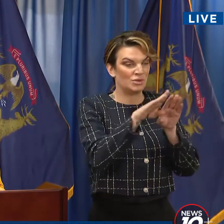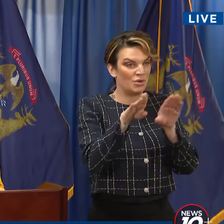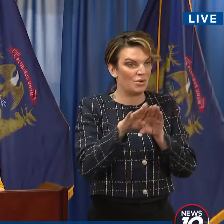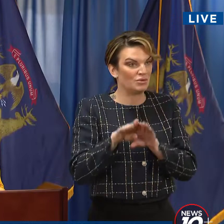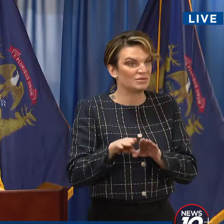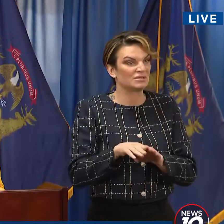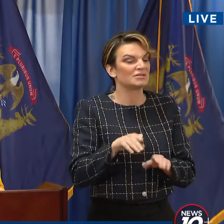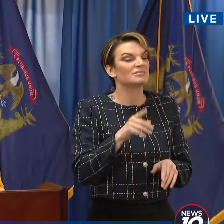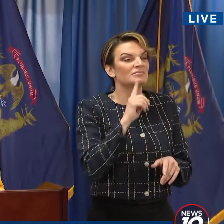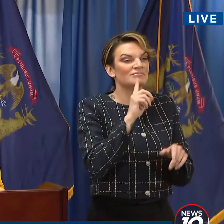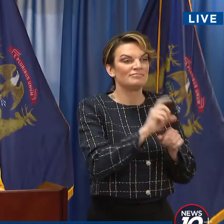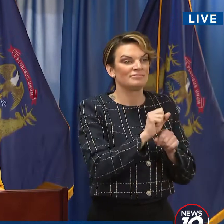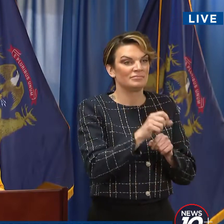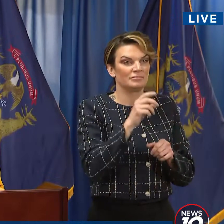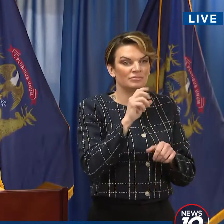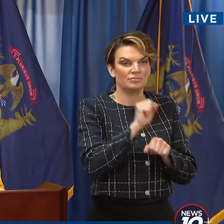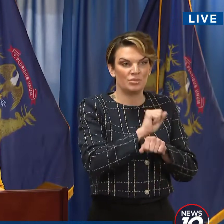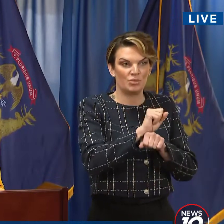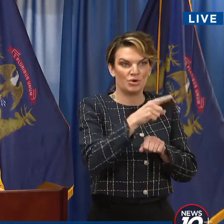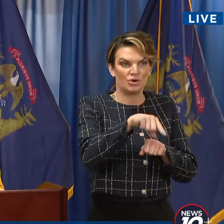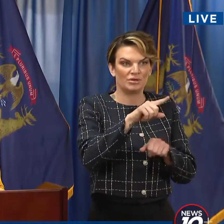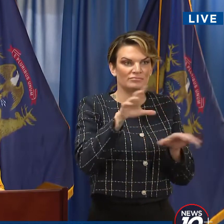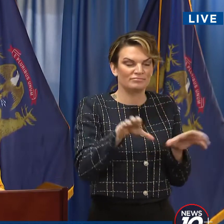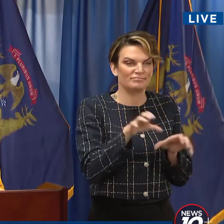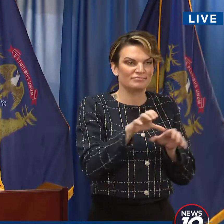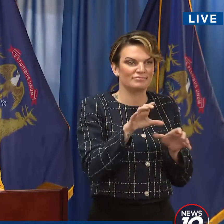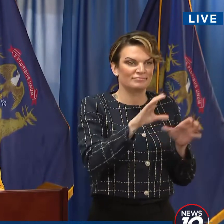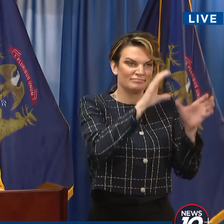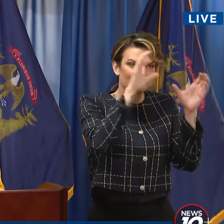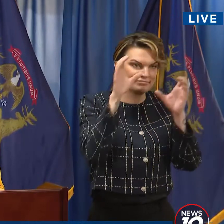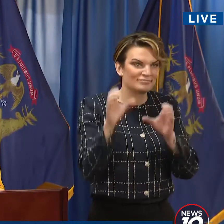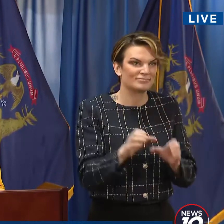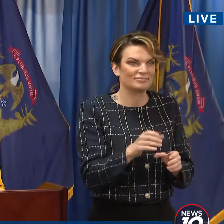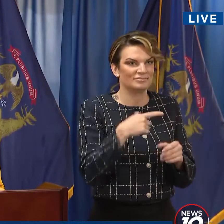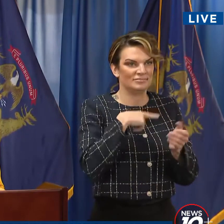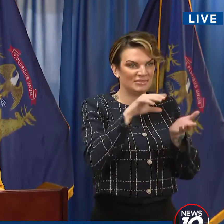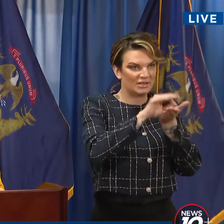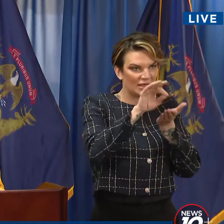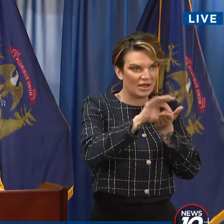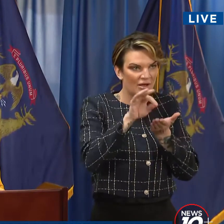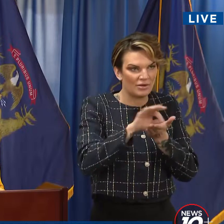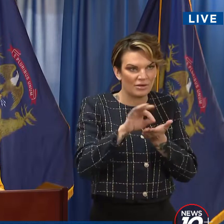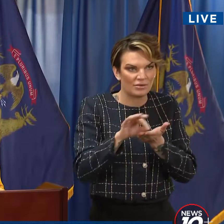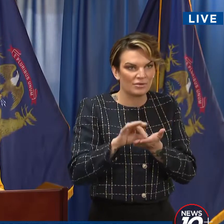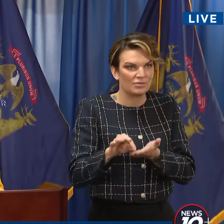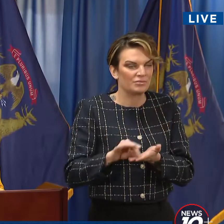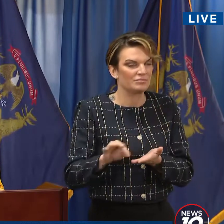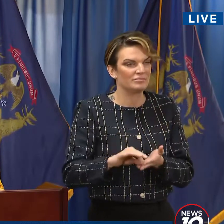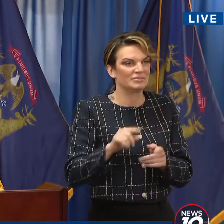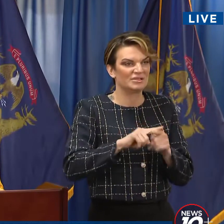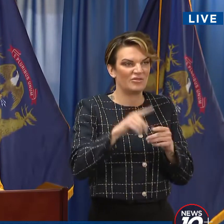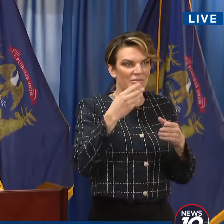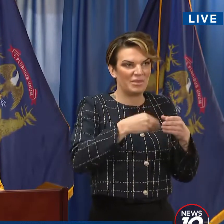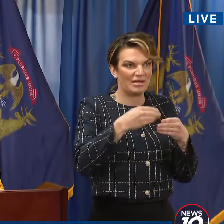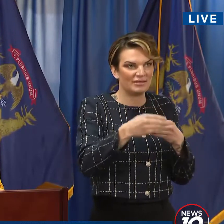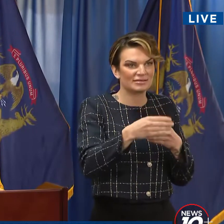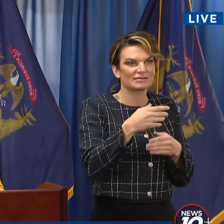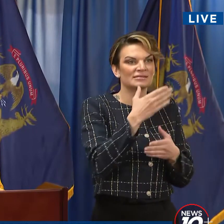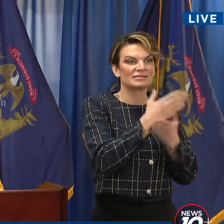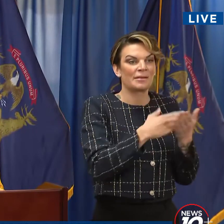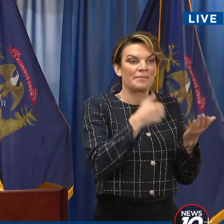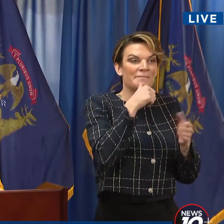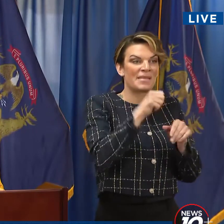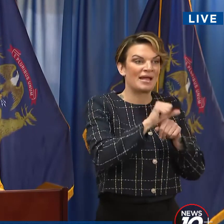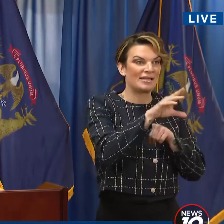night, carefully validating the signatures of thousands of mail-in ballots that were dropped off in the last hours that polls were